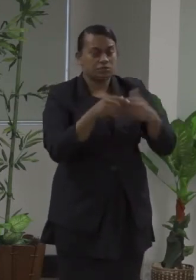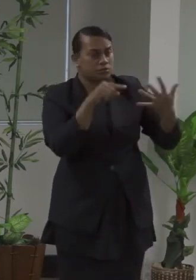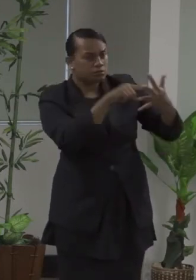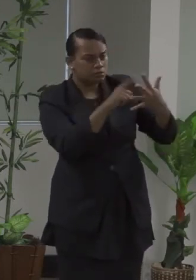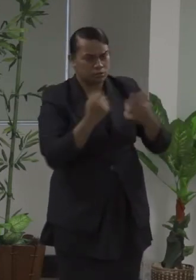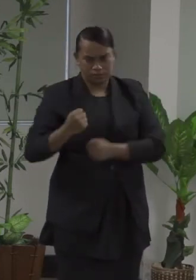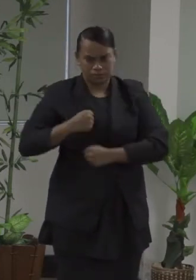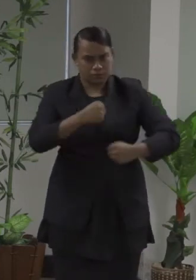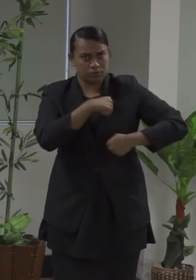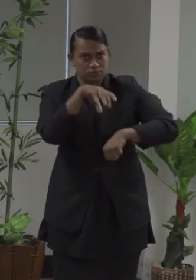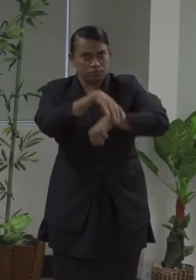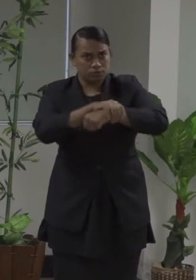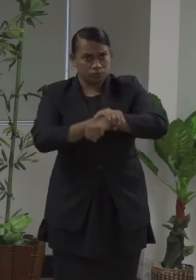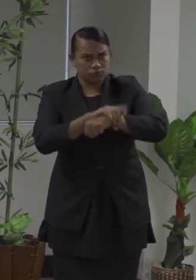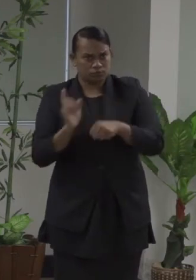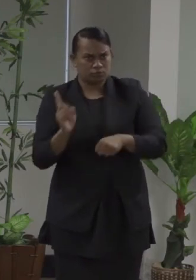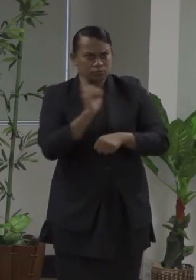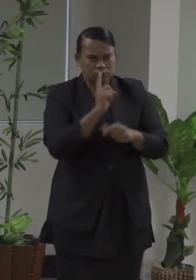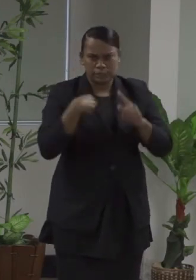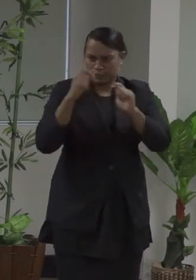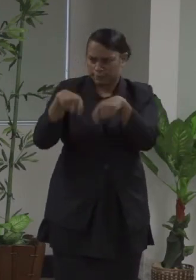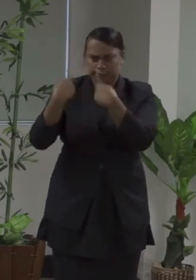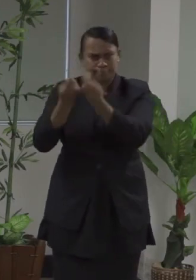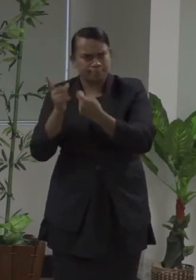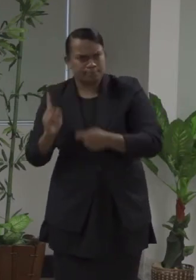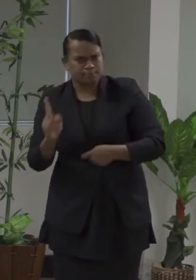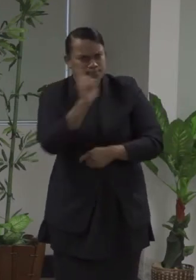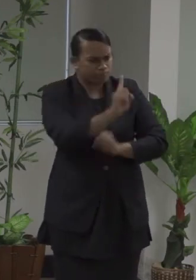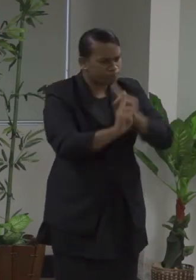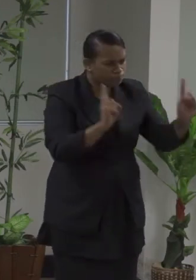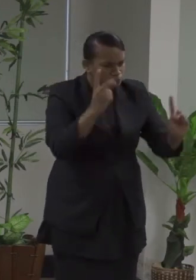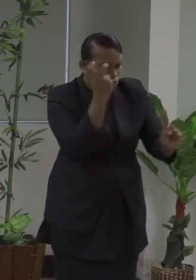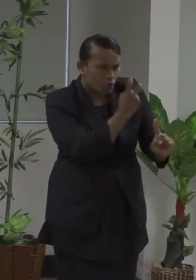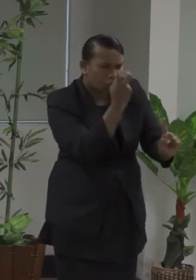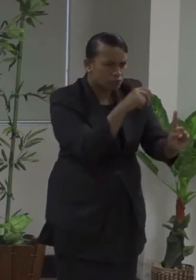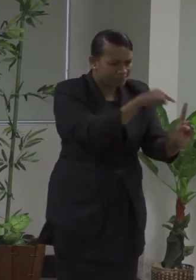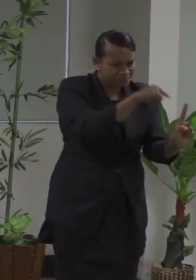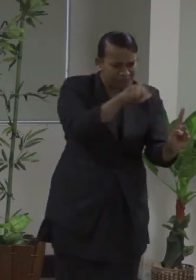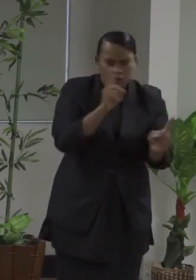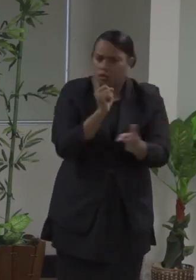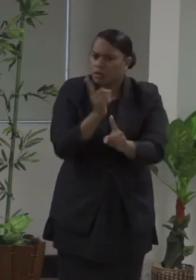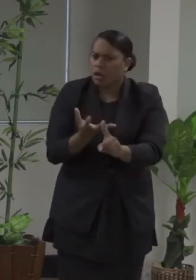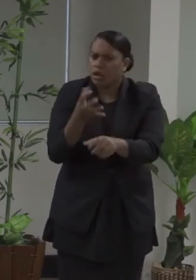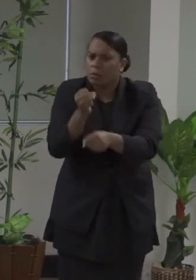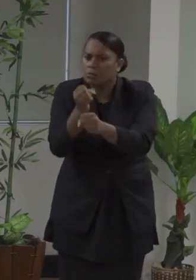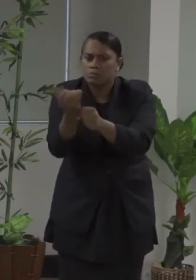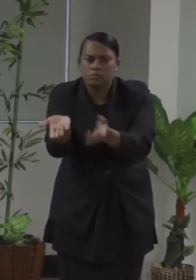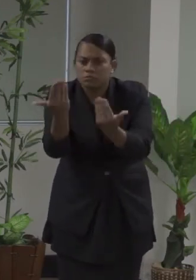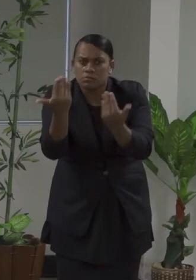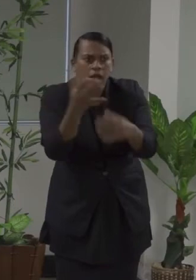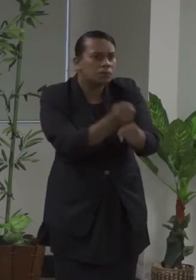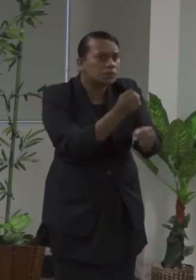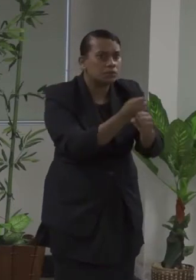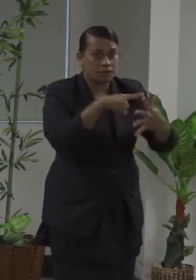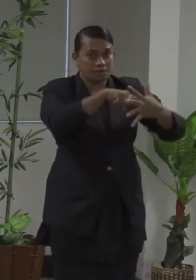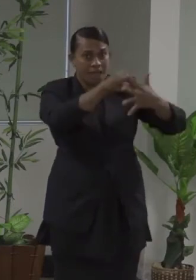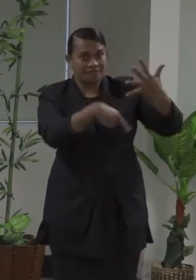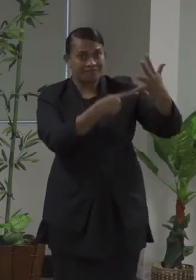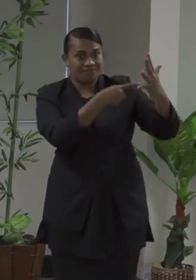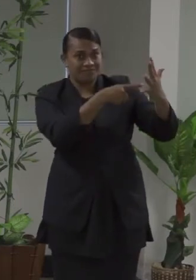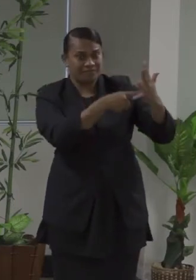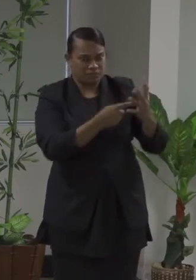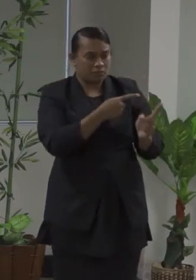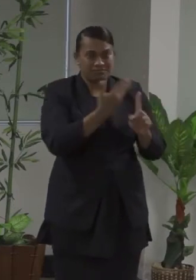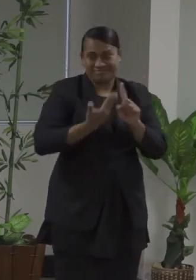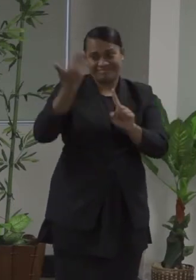going out and identifying and following up on all contacts of the cases that we have identified so